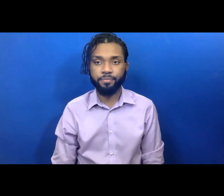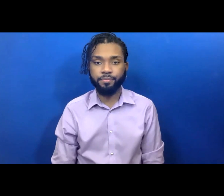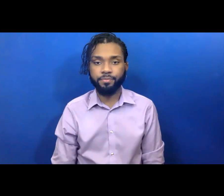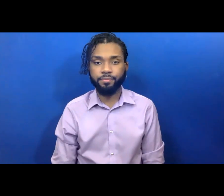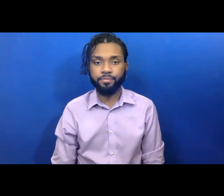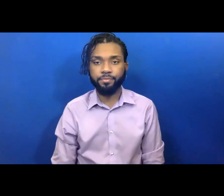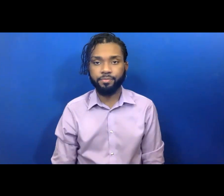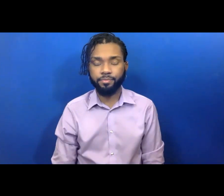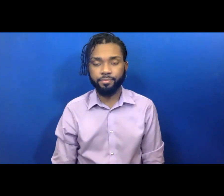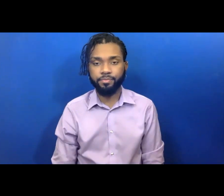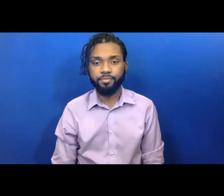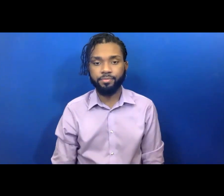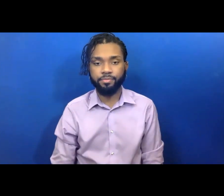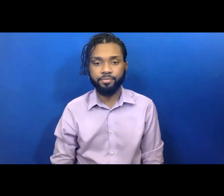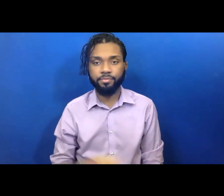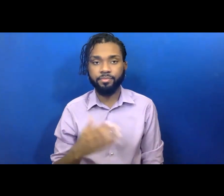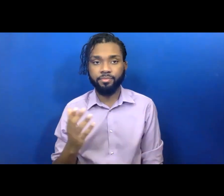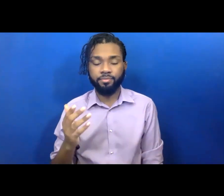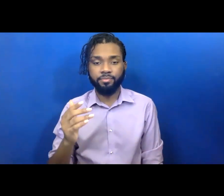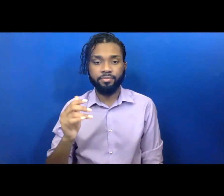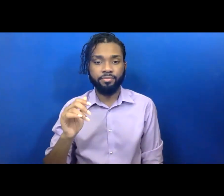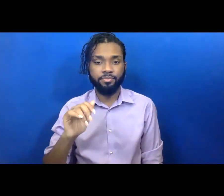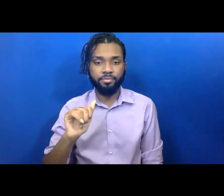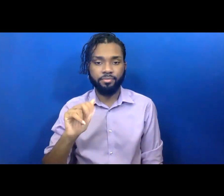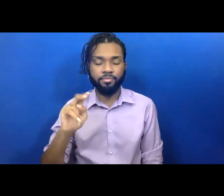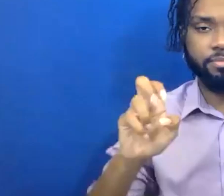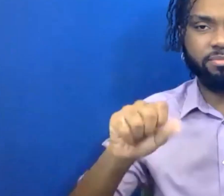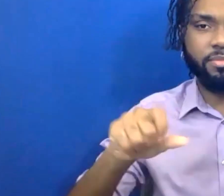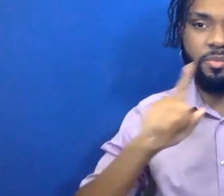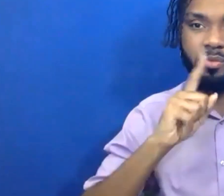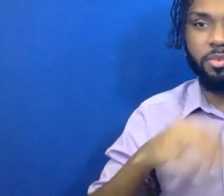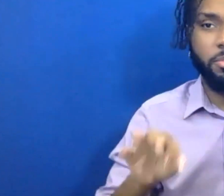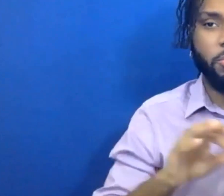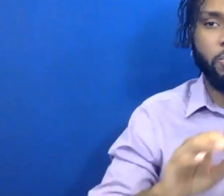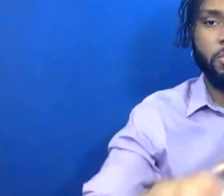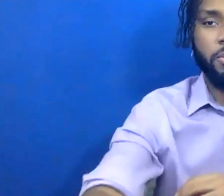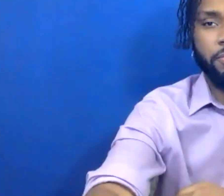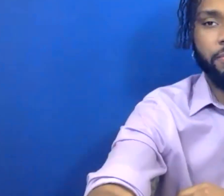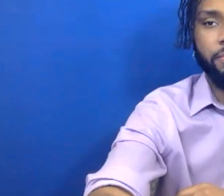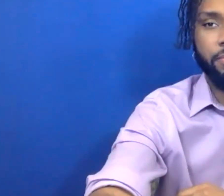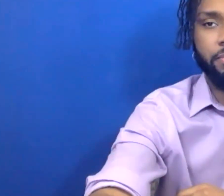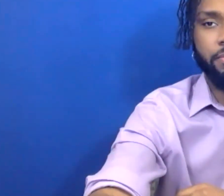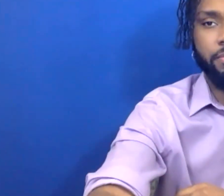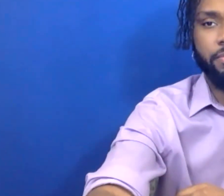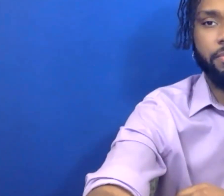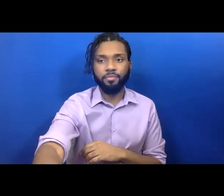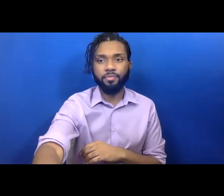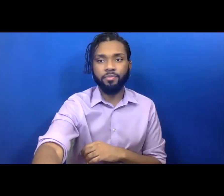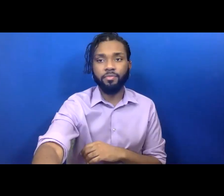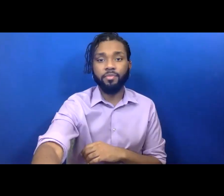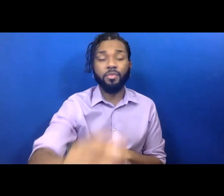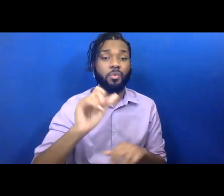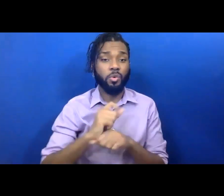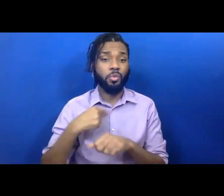I think that's so important, right? That Christine and I say in our models with the work we've done with educators is that we're just there as